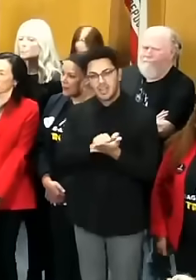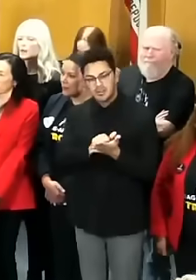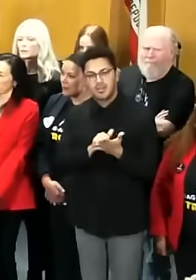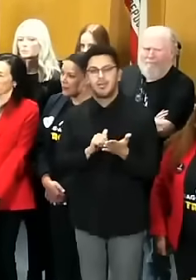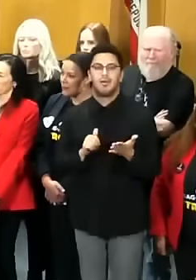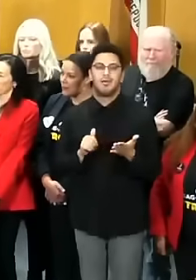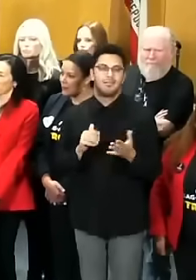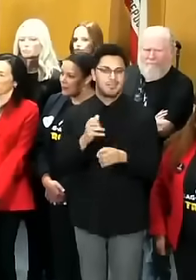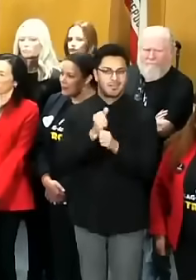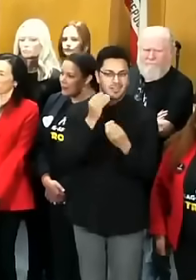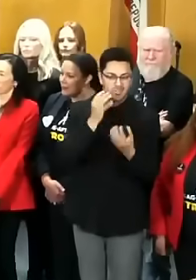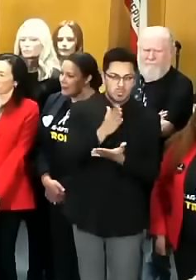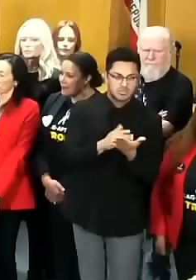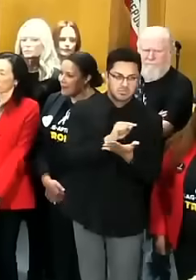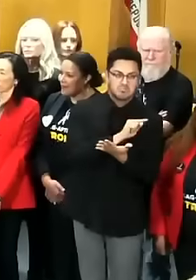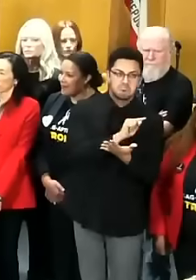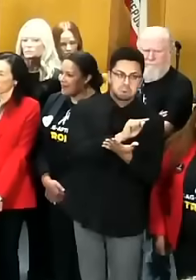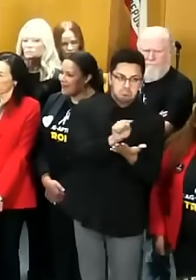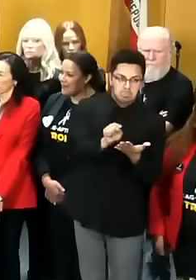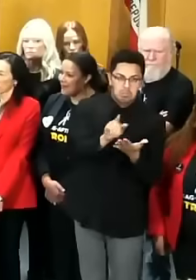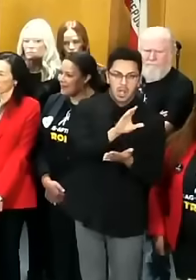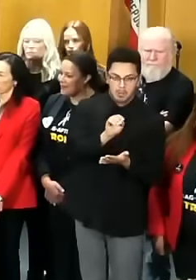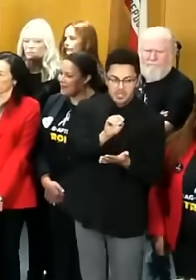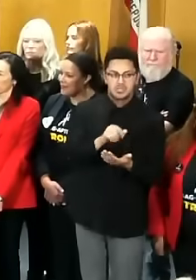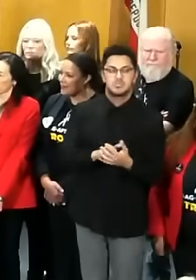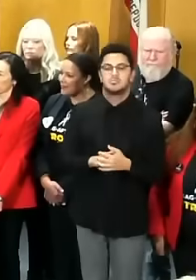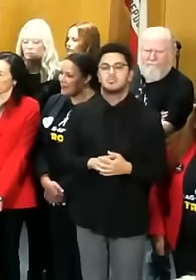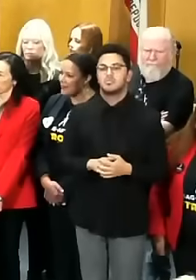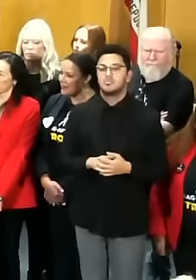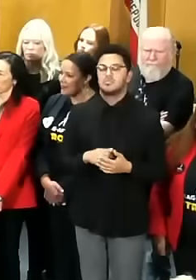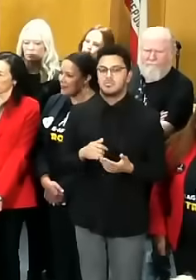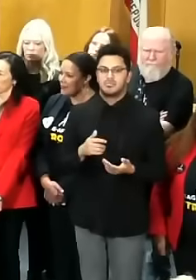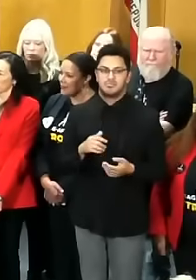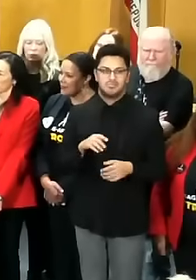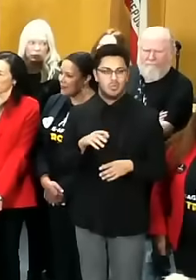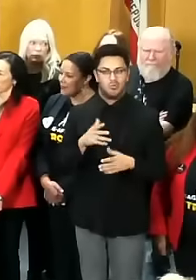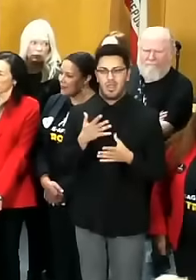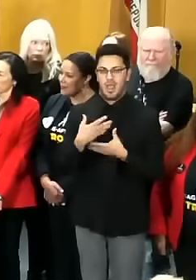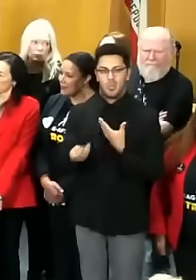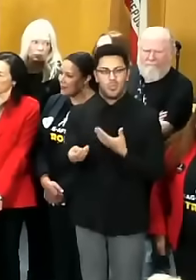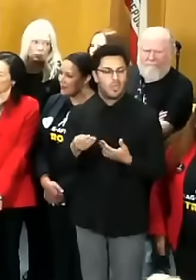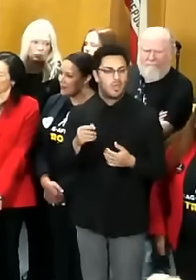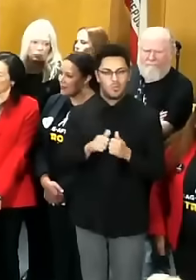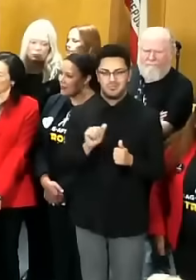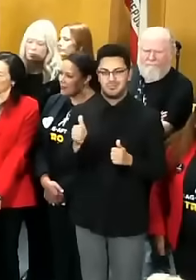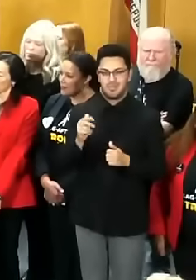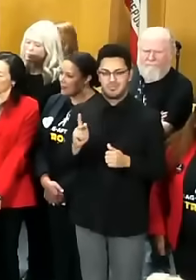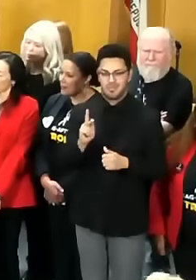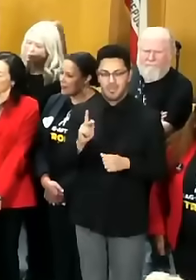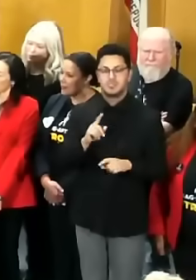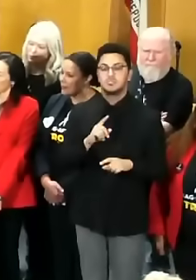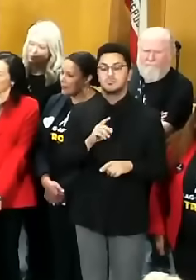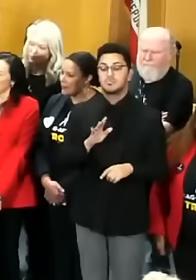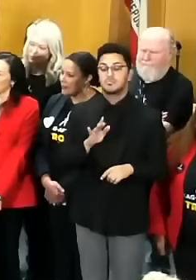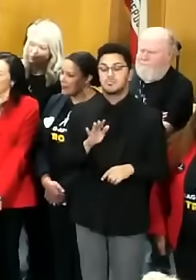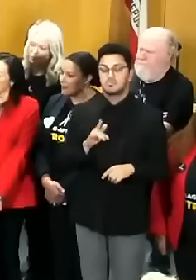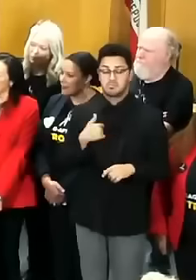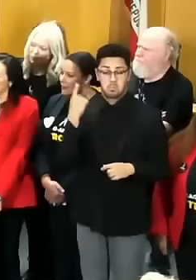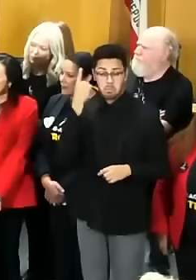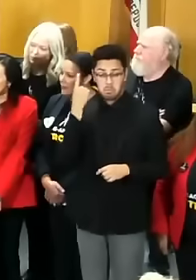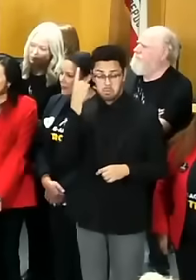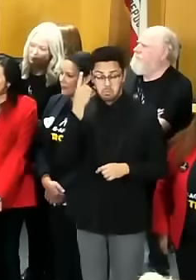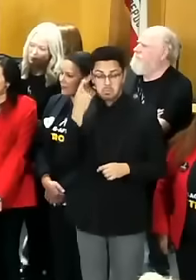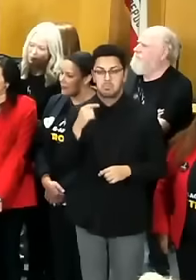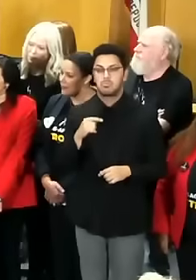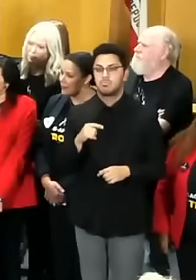getting information from some is right out there in their 10Ks, and others not so much. I'm just wondering. I don't know